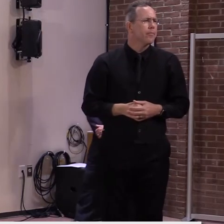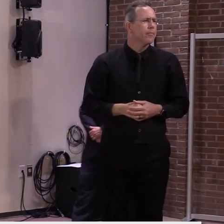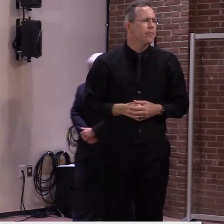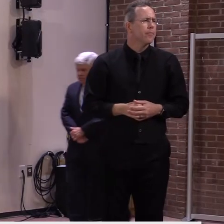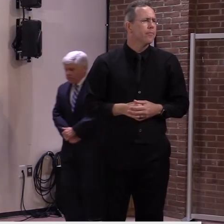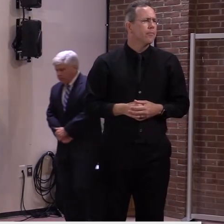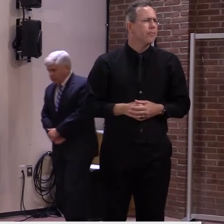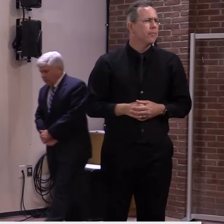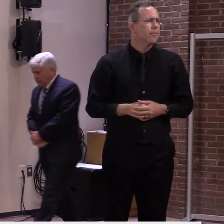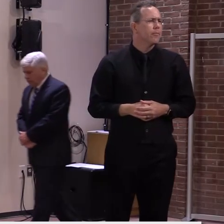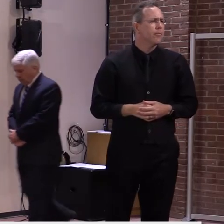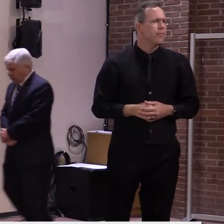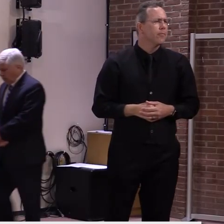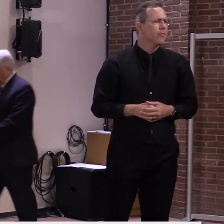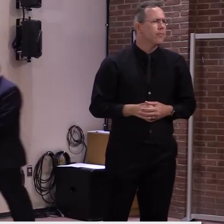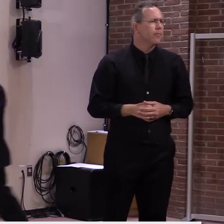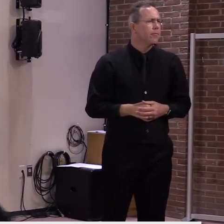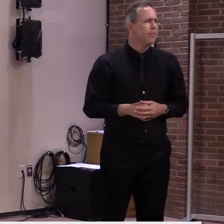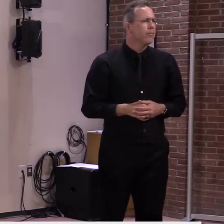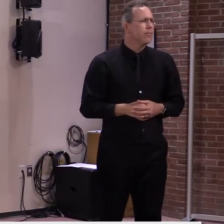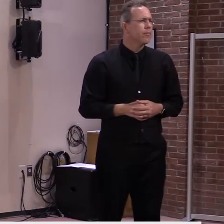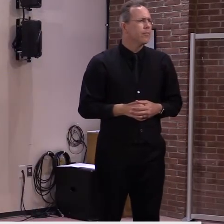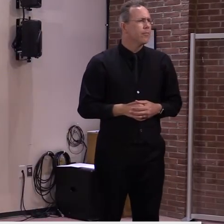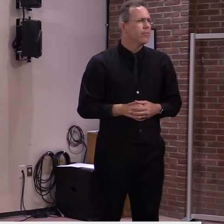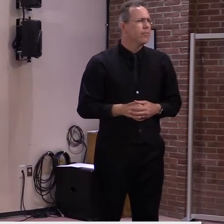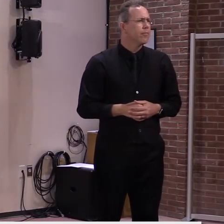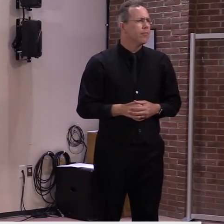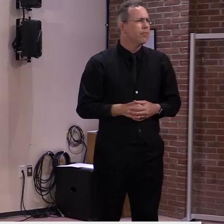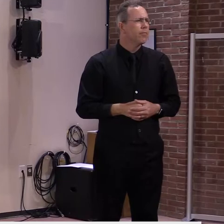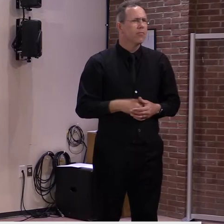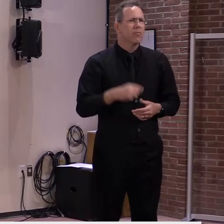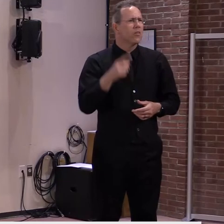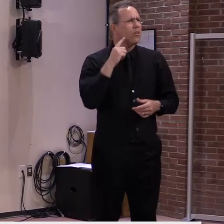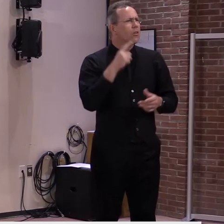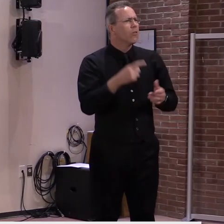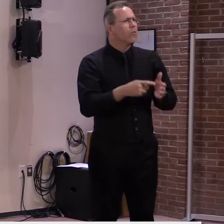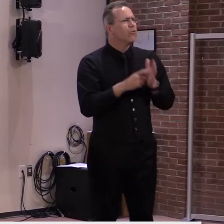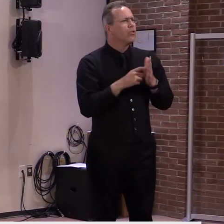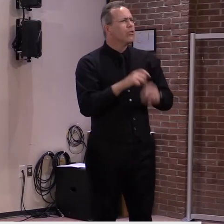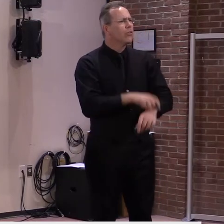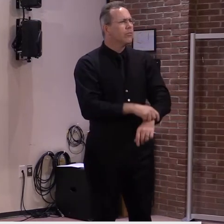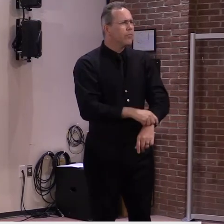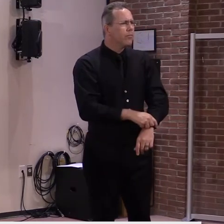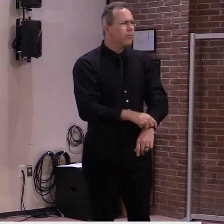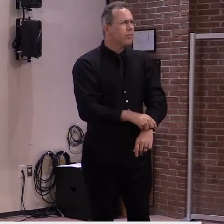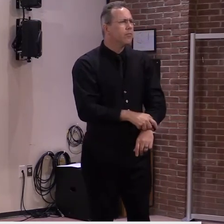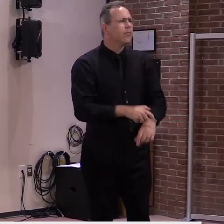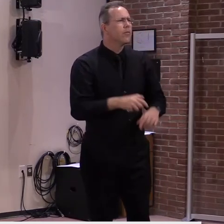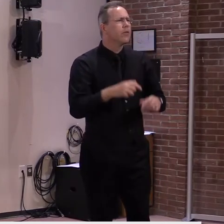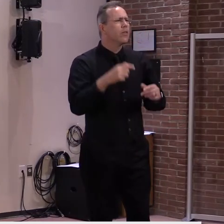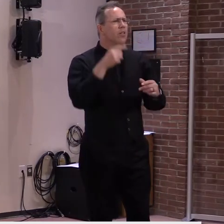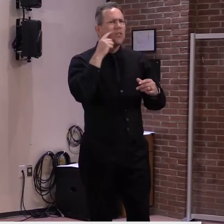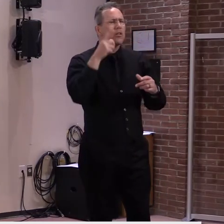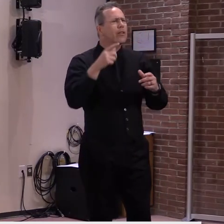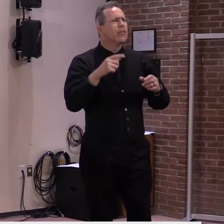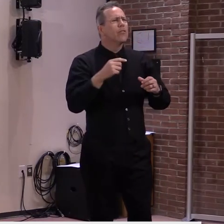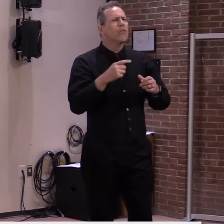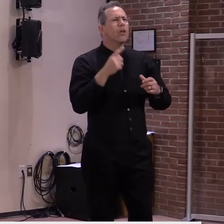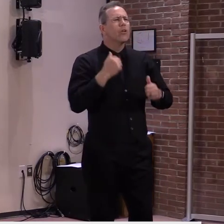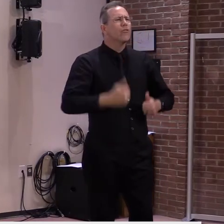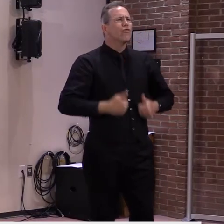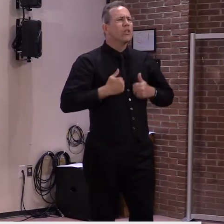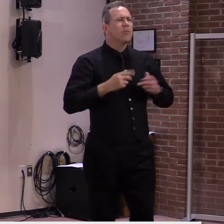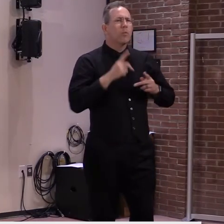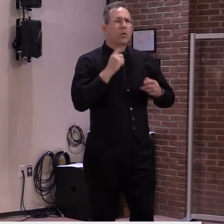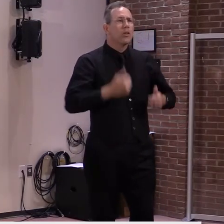this week. Wasn't that already lifted earlier this month when you said out-of-state workers could get vaccinated? Could you clarify that?